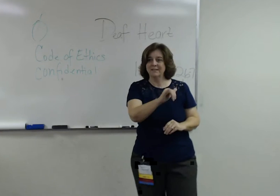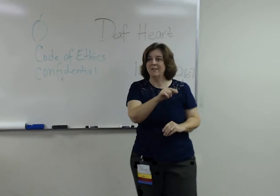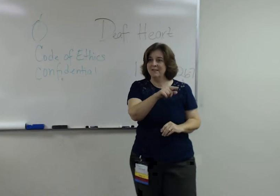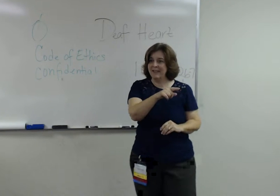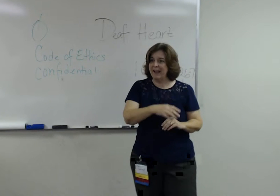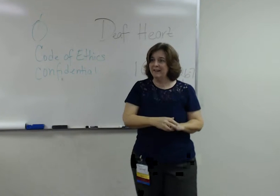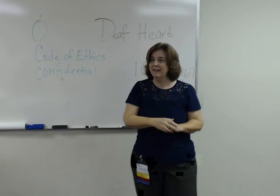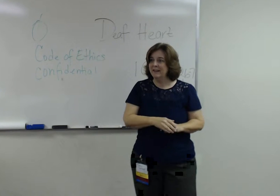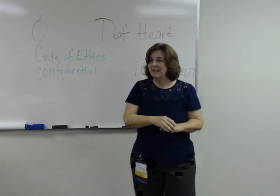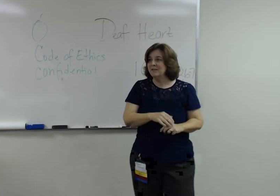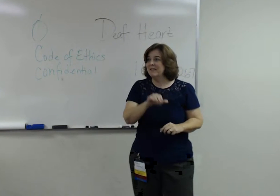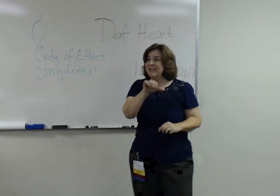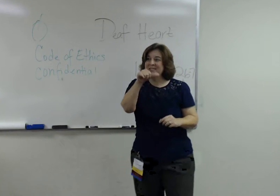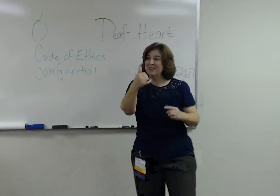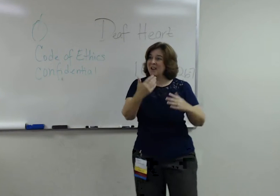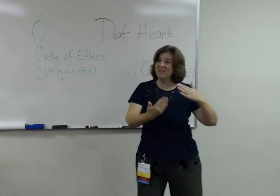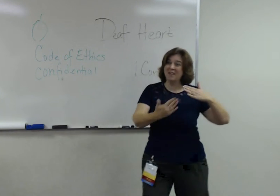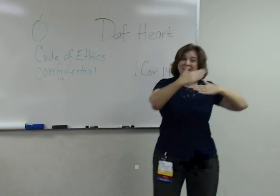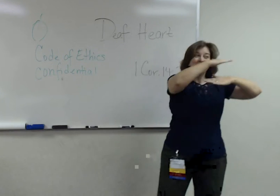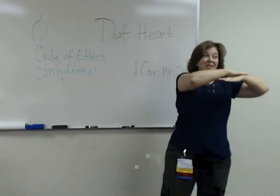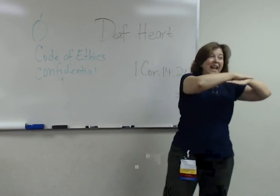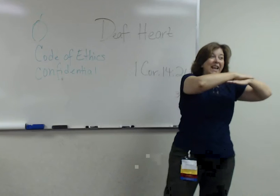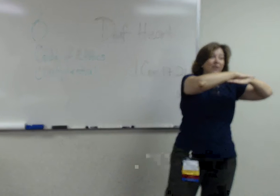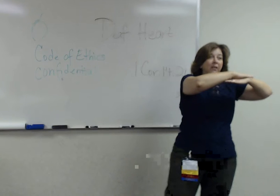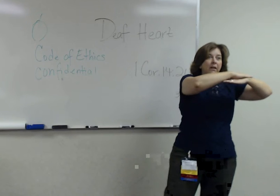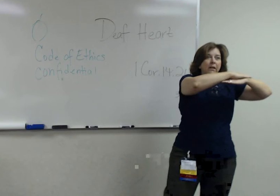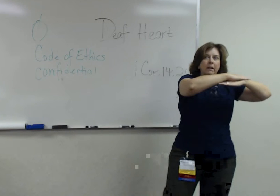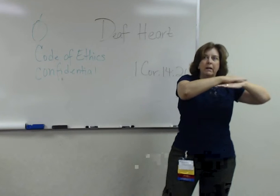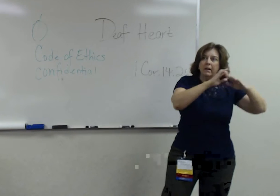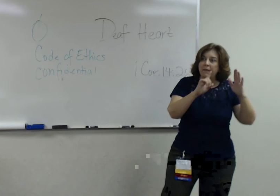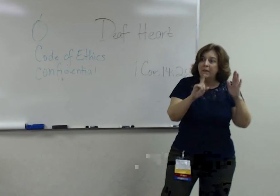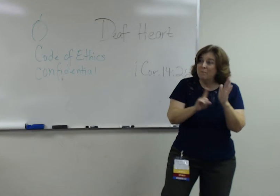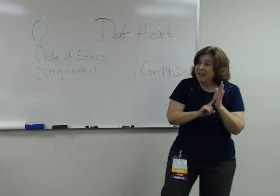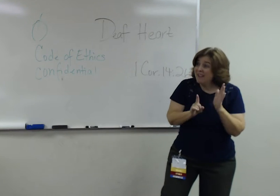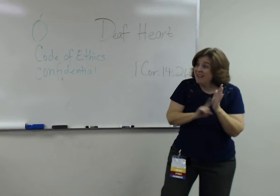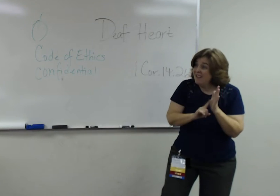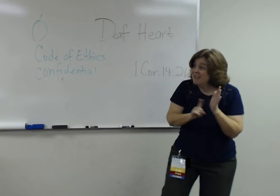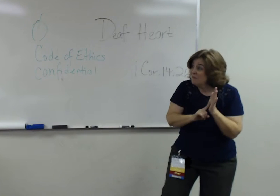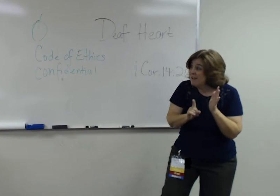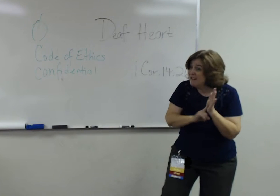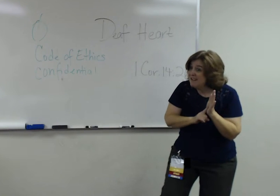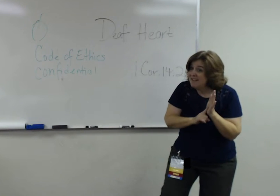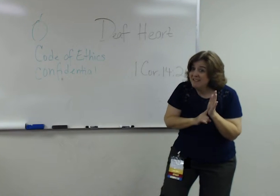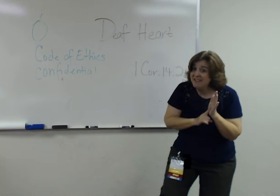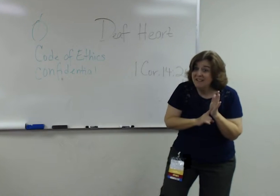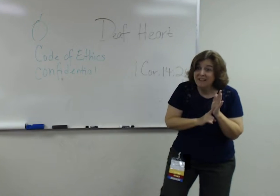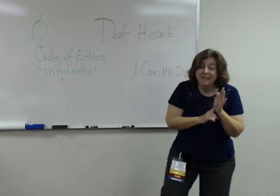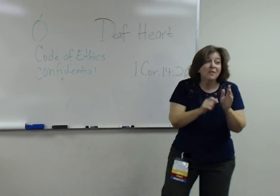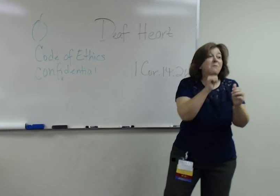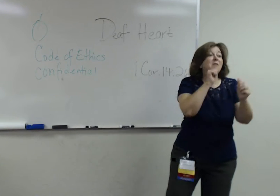on that. So that's just another layer. The bell has rung. We're